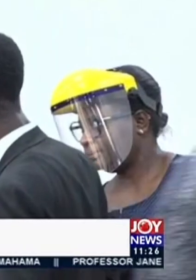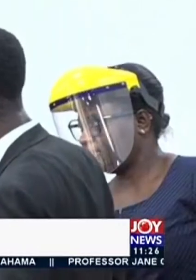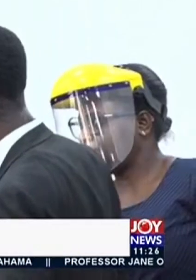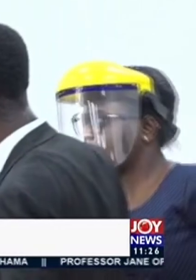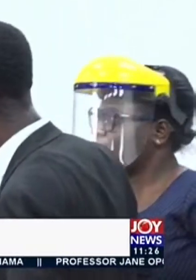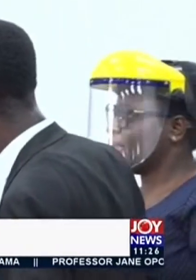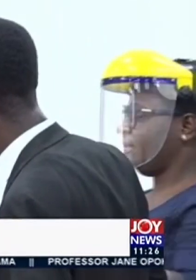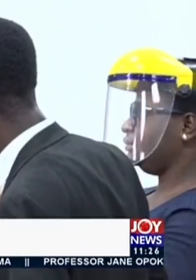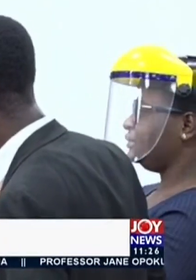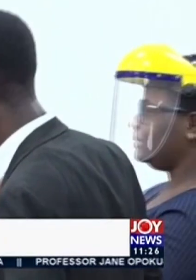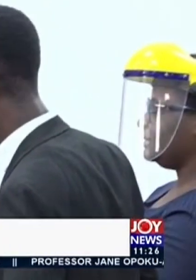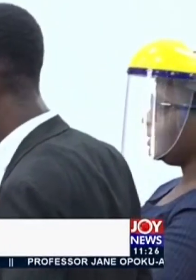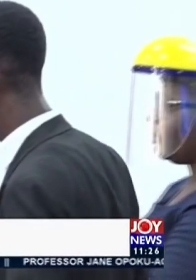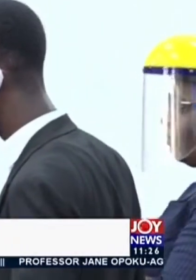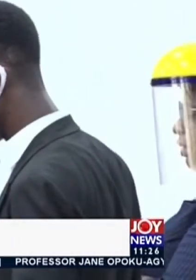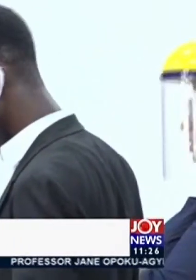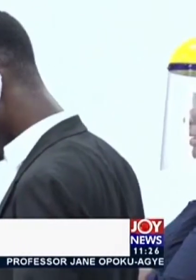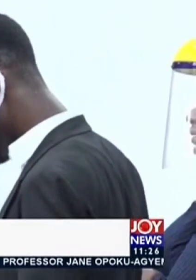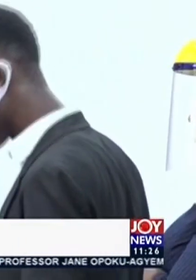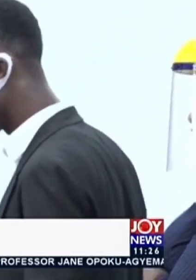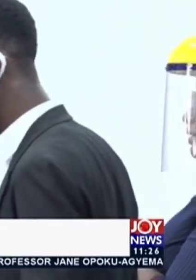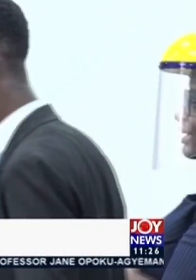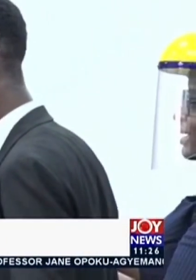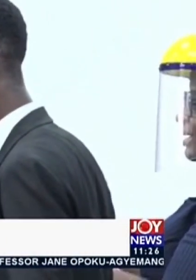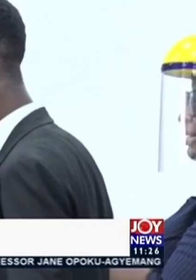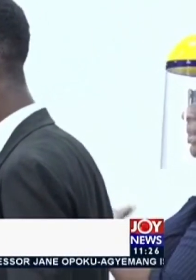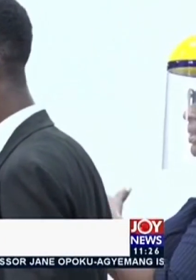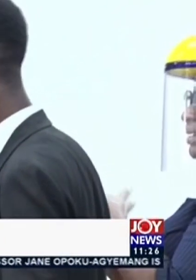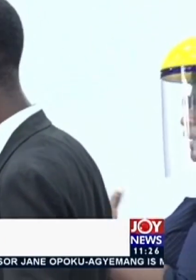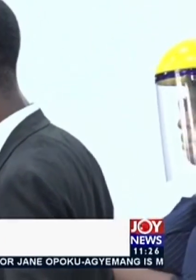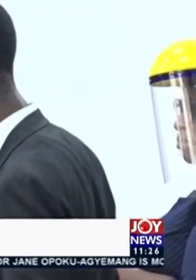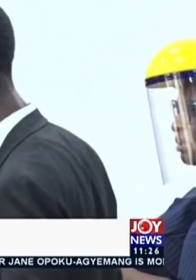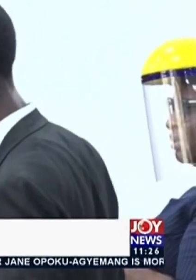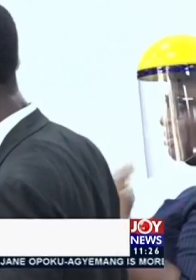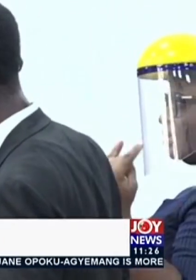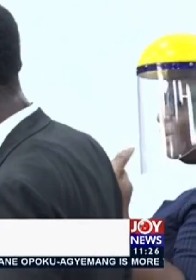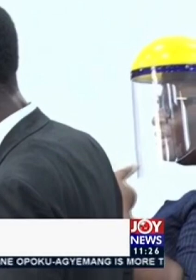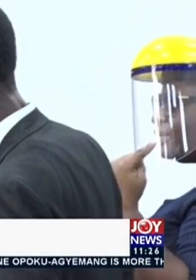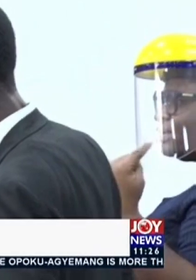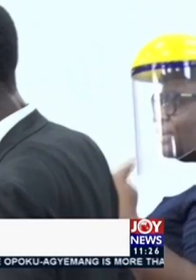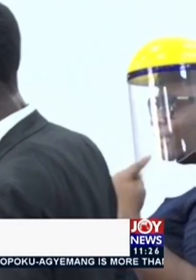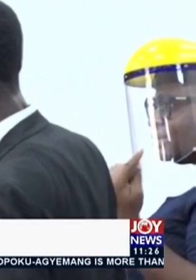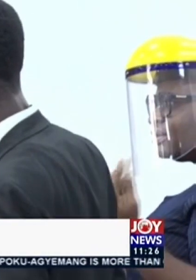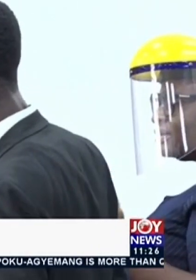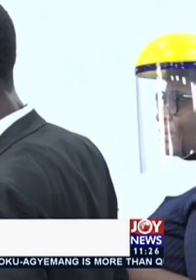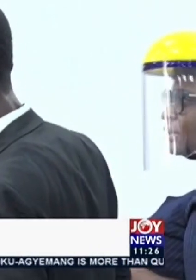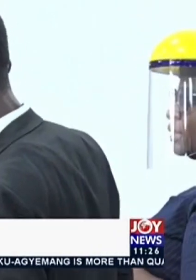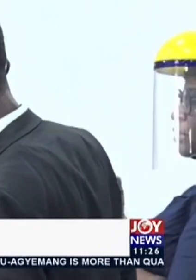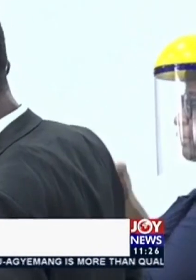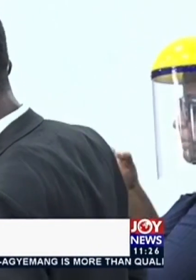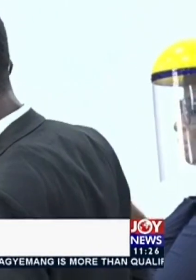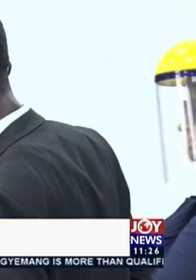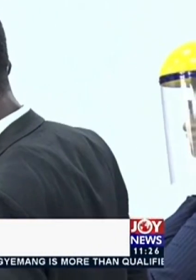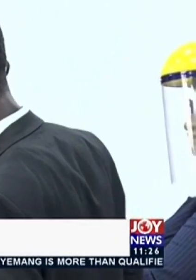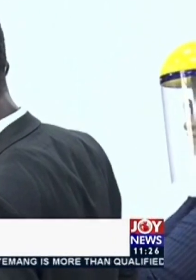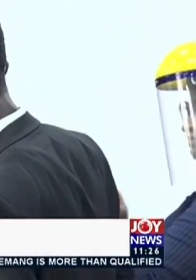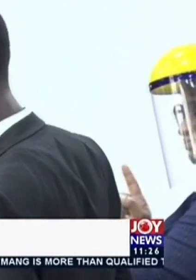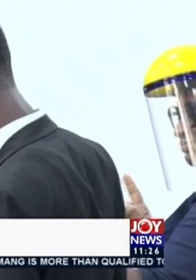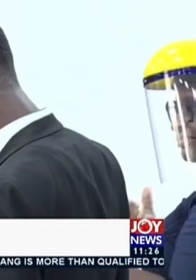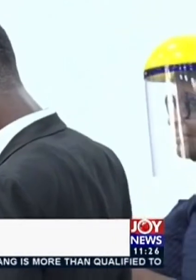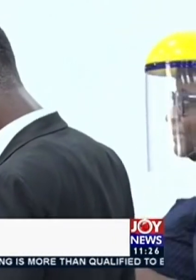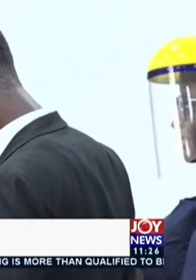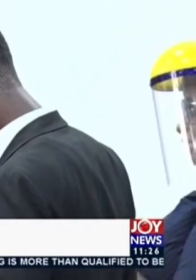Ekamia say yare coronavirus ebaye. Adeba kwaya na yebo honde urodi bia ese ebehe social distancing said ya okan